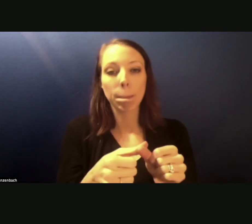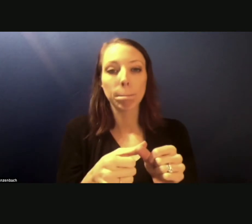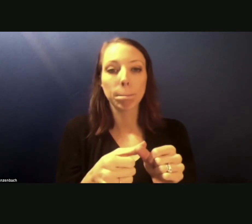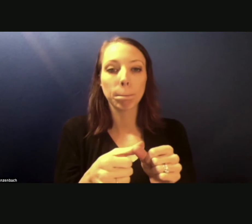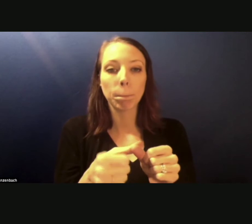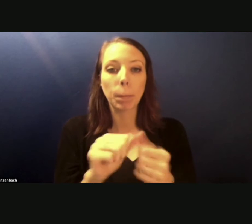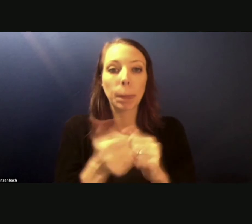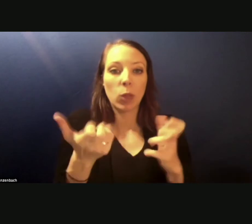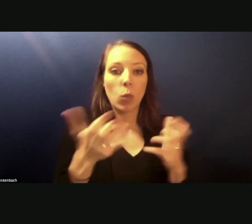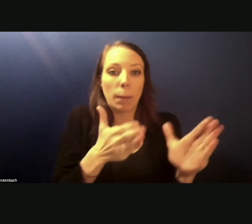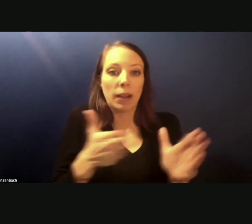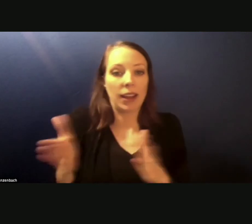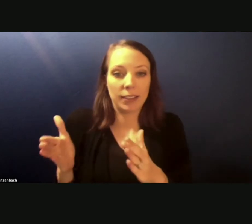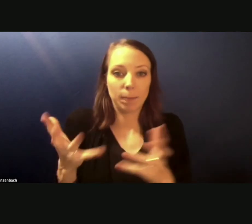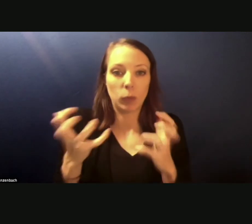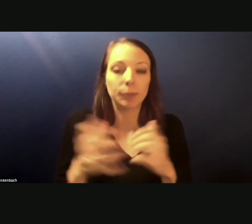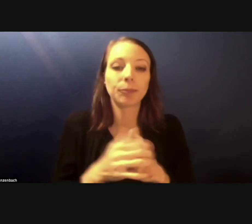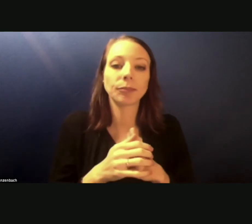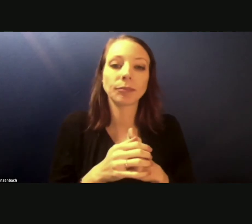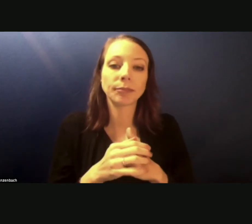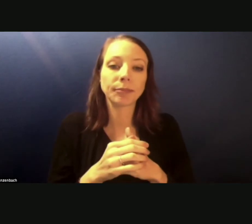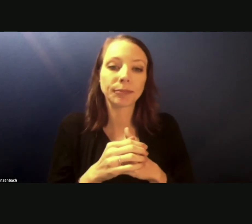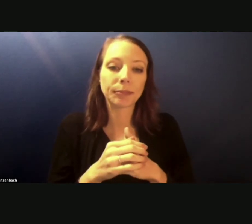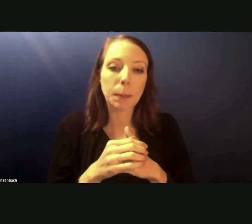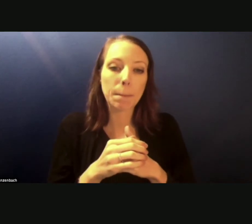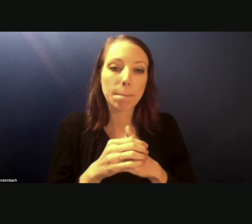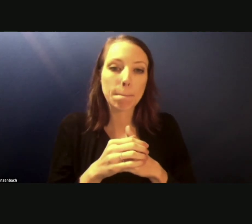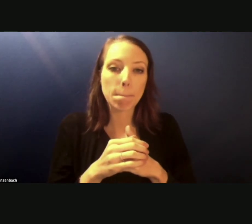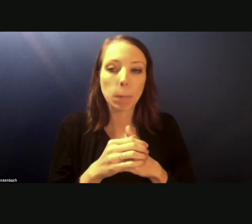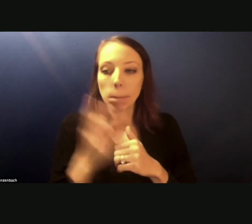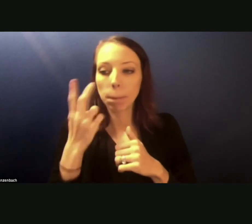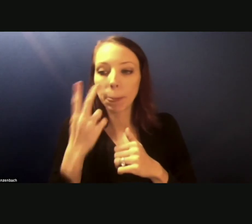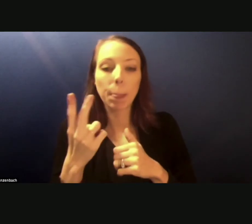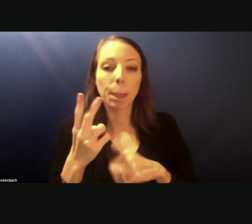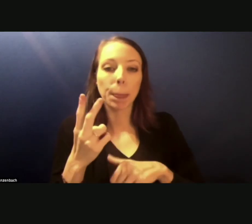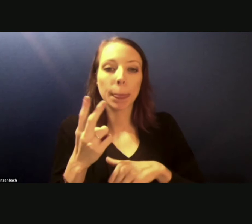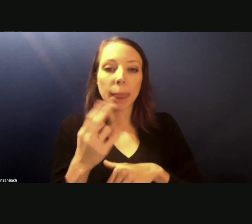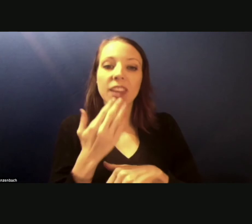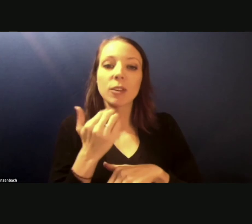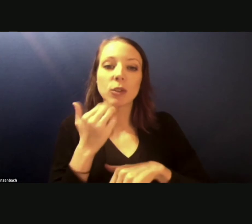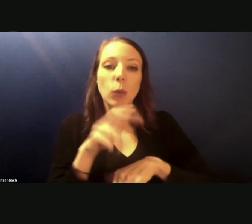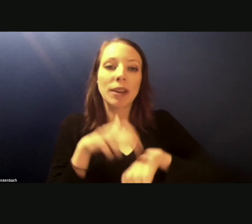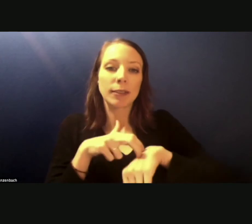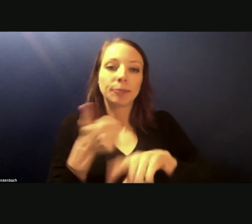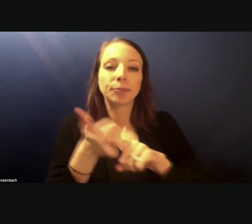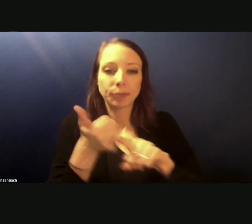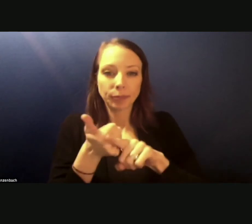you want to plan that. But so, like the sweet potatoes, I just drop them in some hot water and just kind